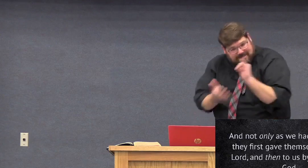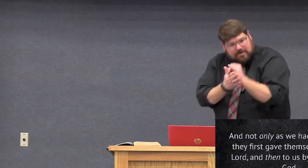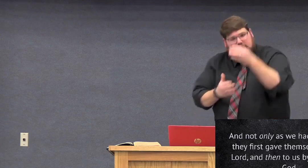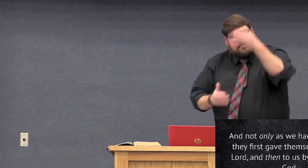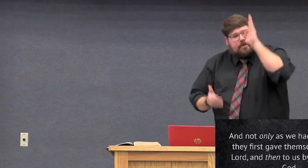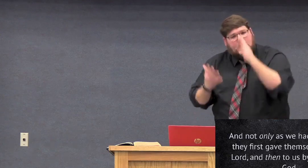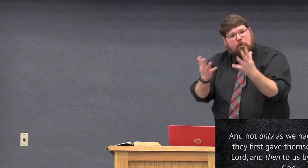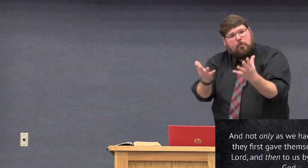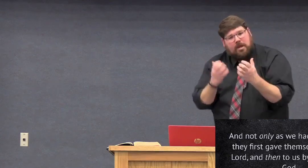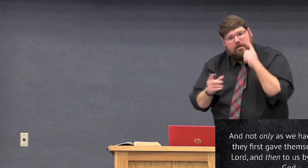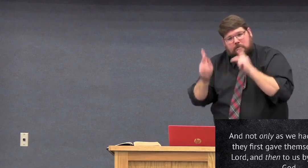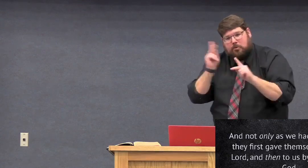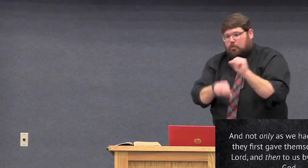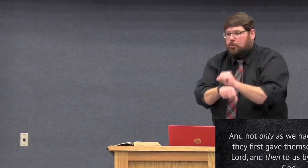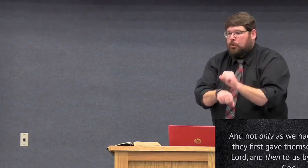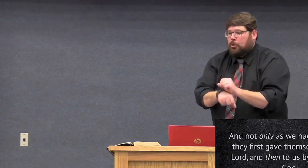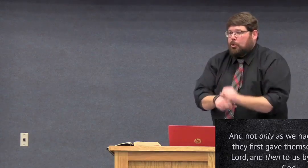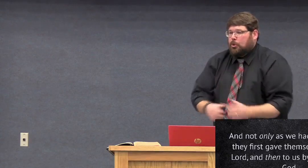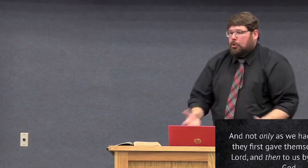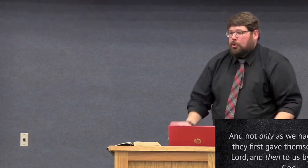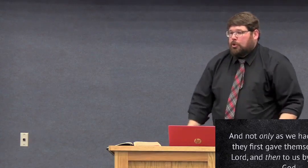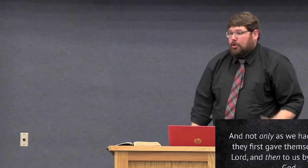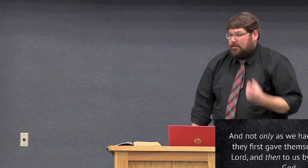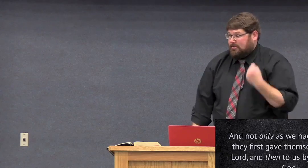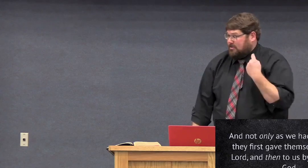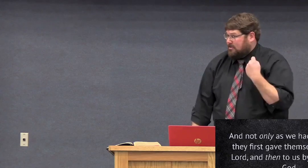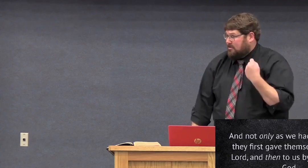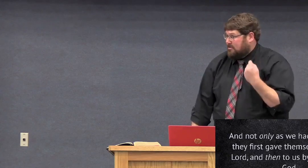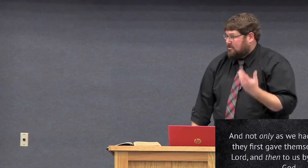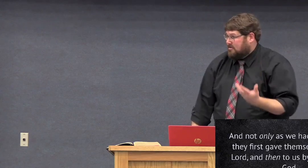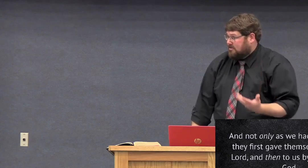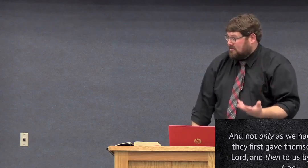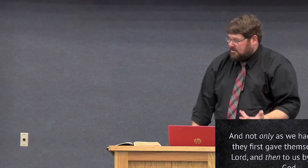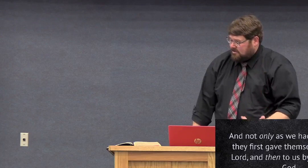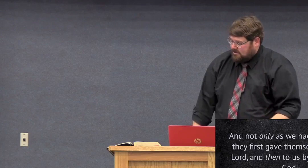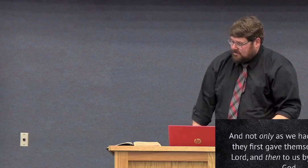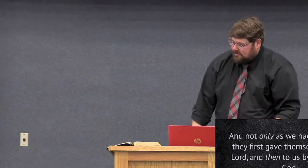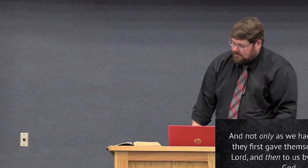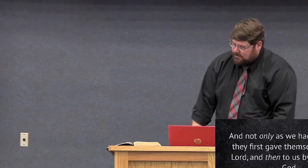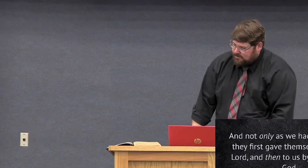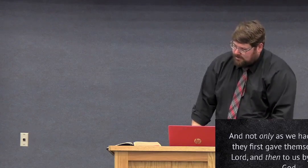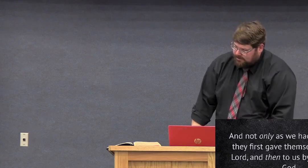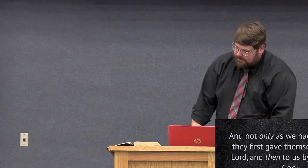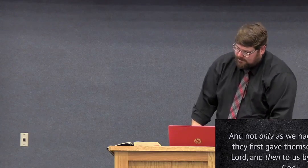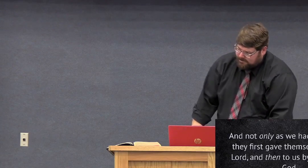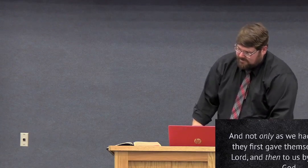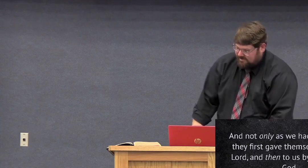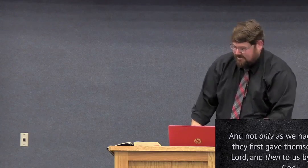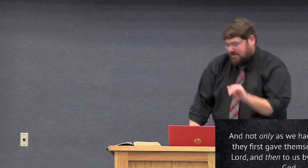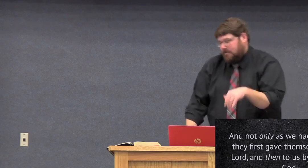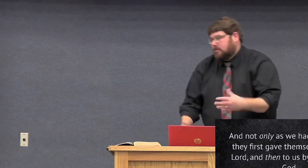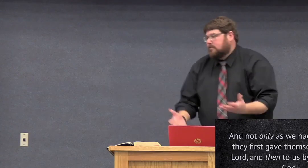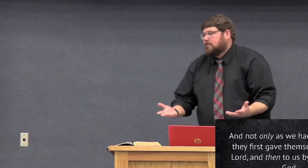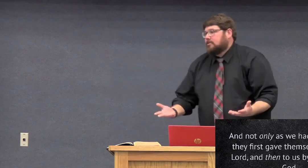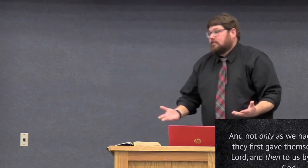get out, get a job, get your work so that you can have to help other people who need. So,